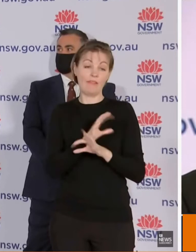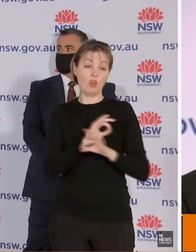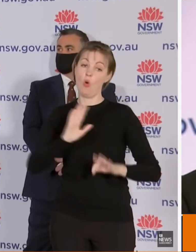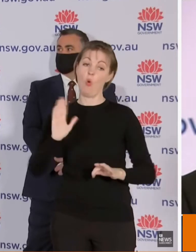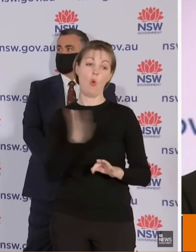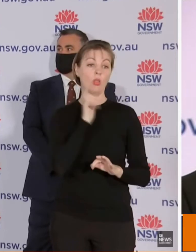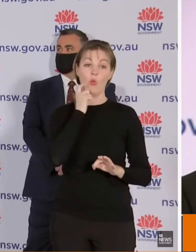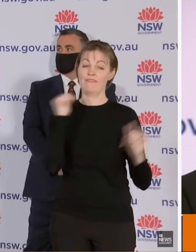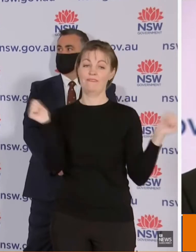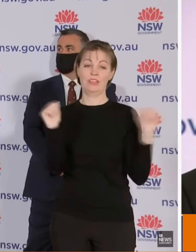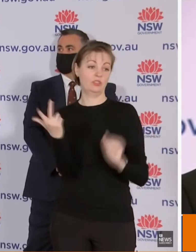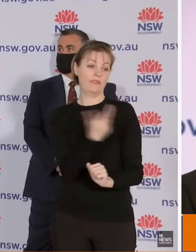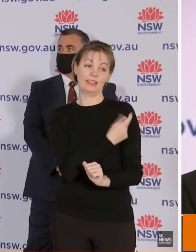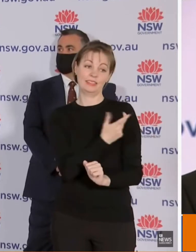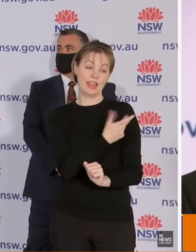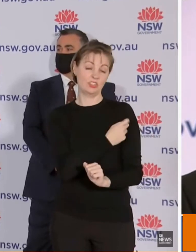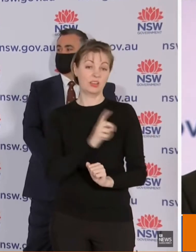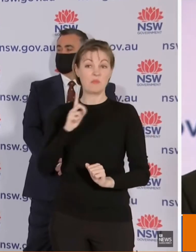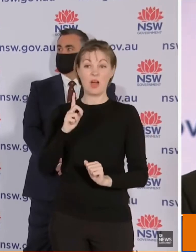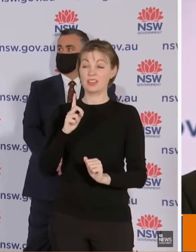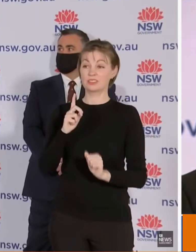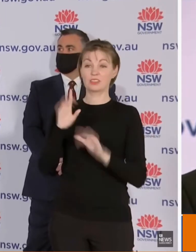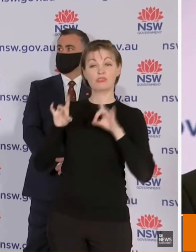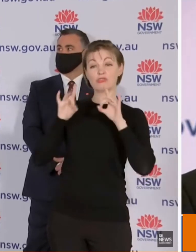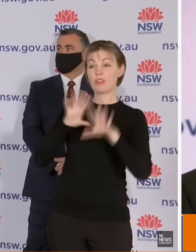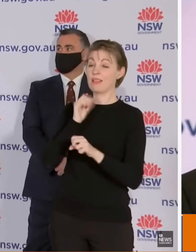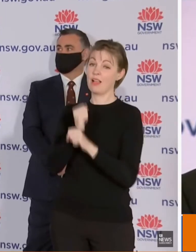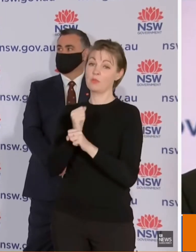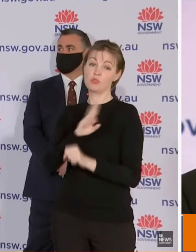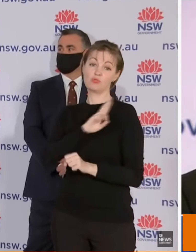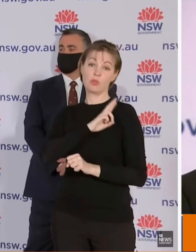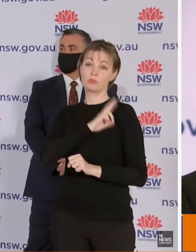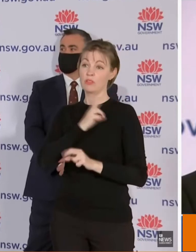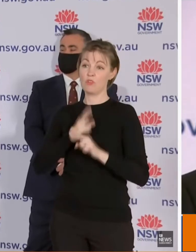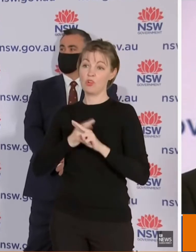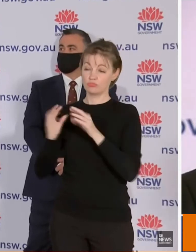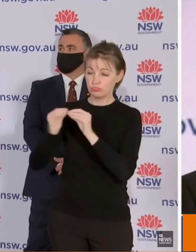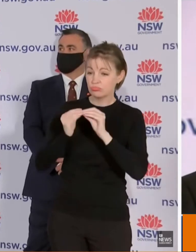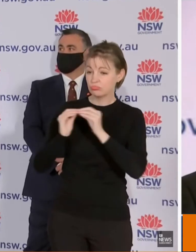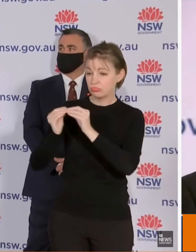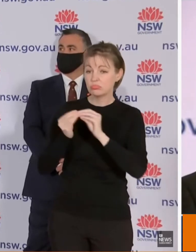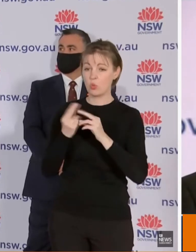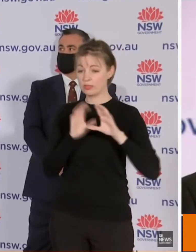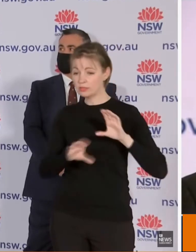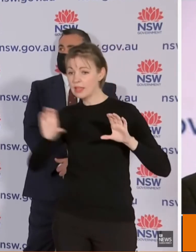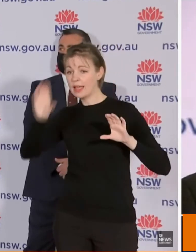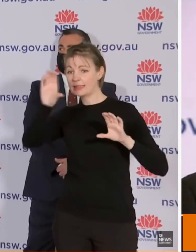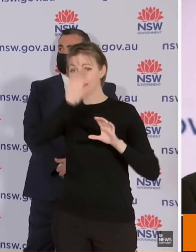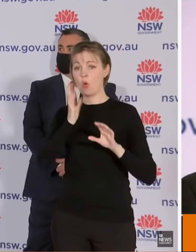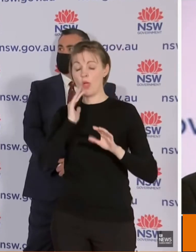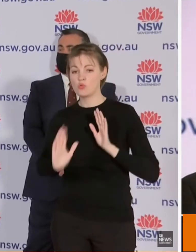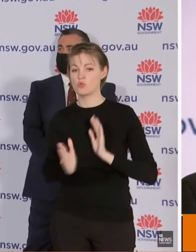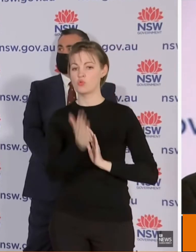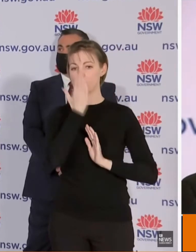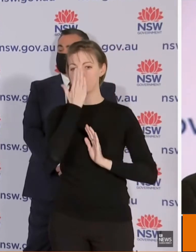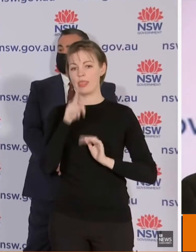federal government to discuss with each of the states and territories as we get closer to that situation. But what I would say to all of the